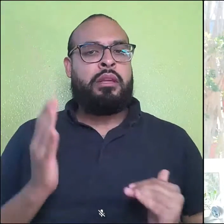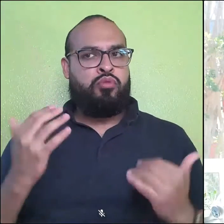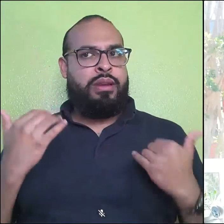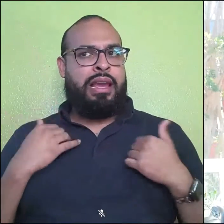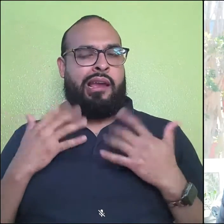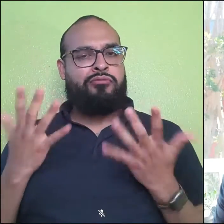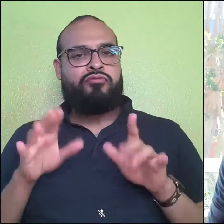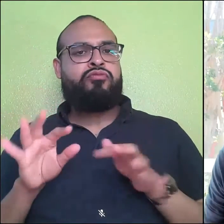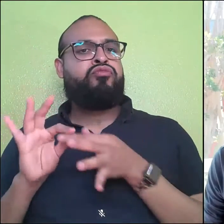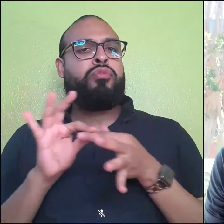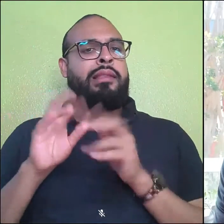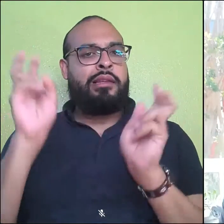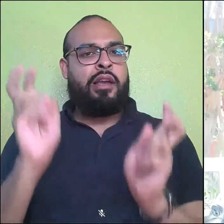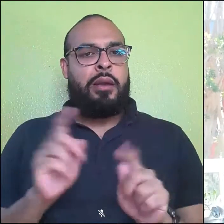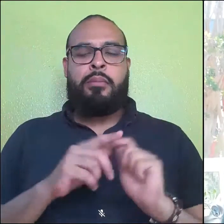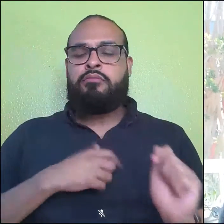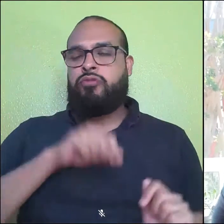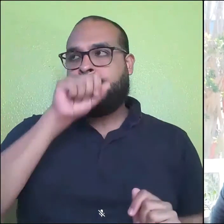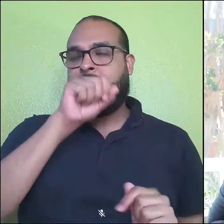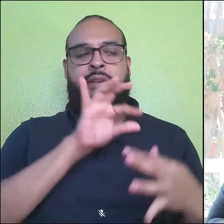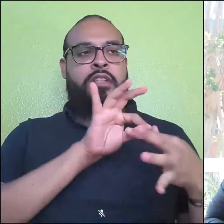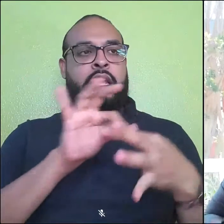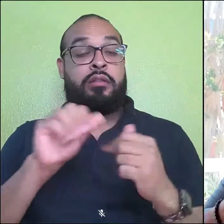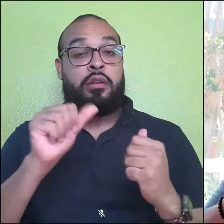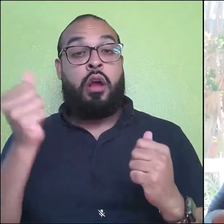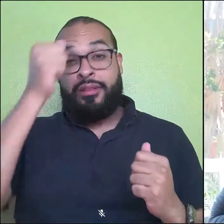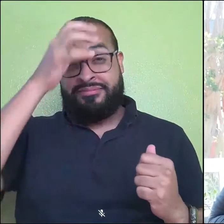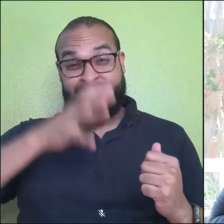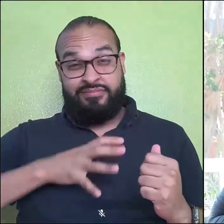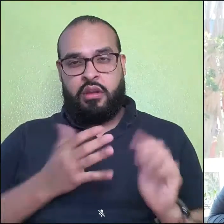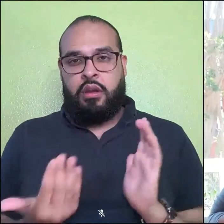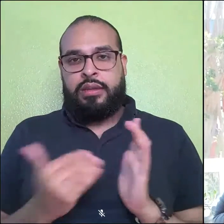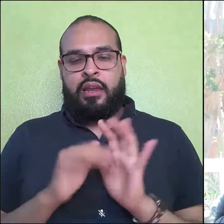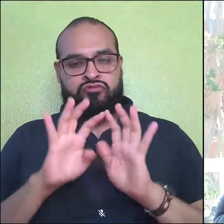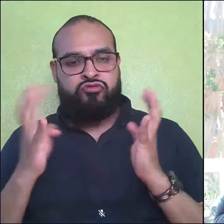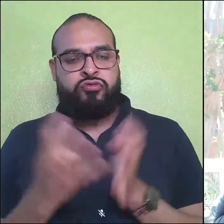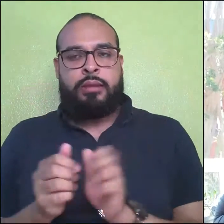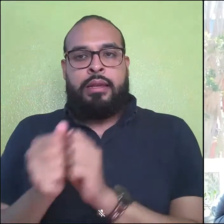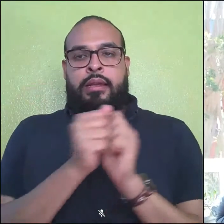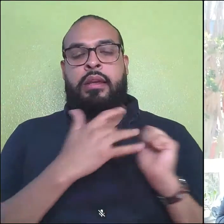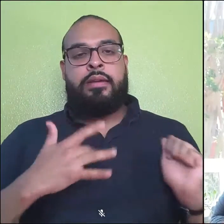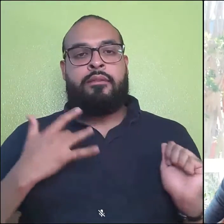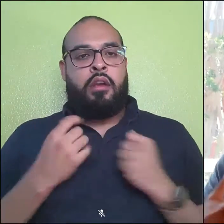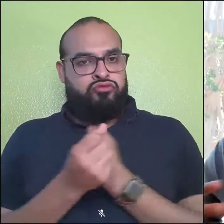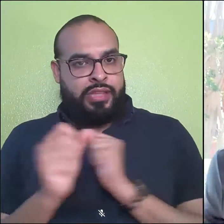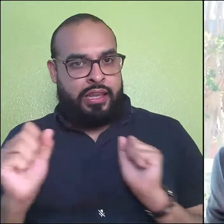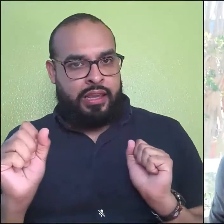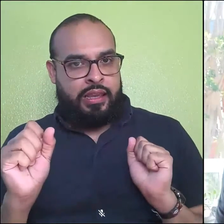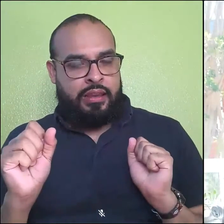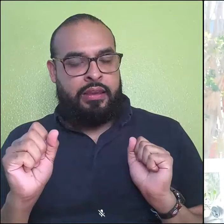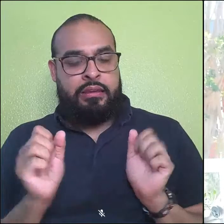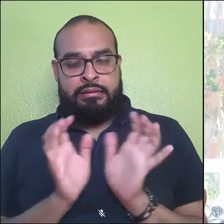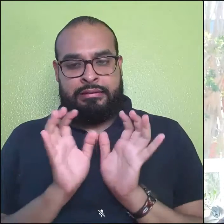love being connected to other men, because it is this sense of safety that allows me to step into more